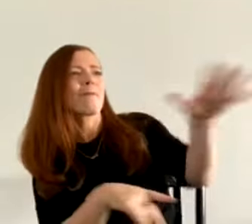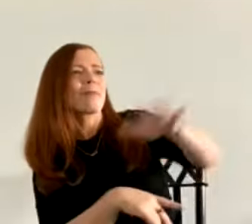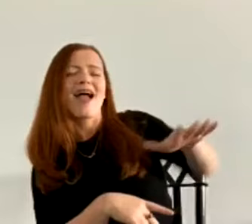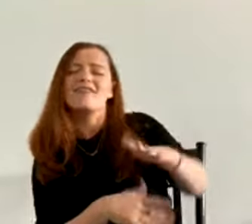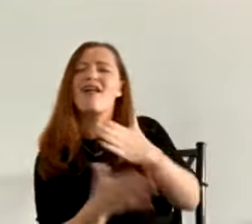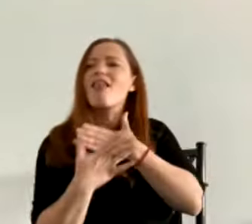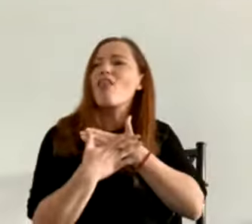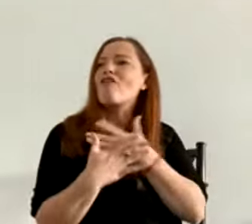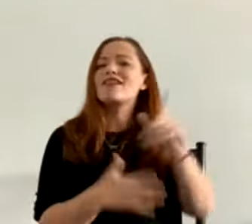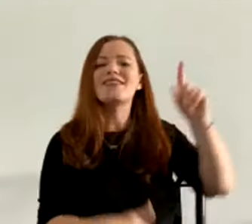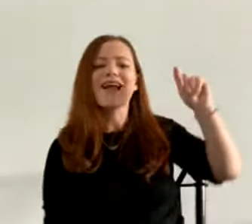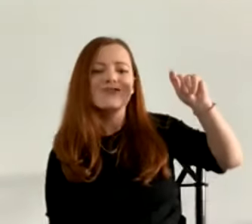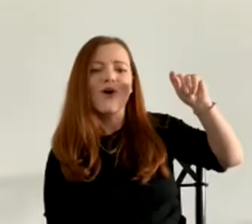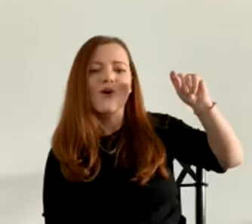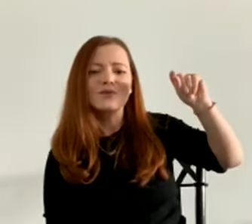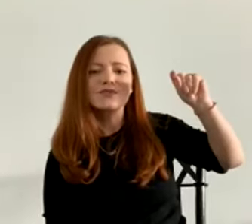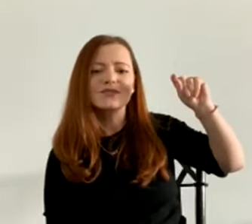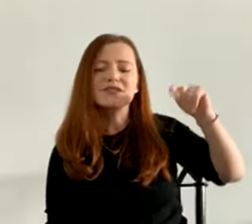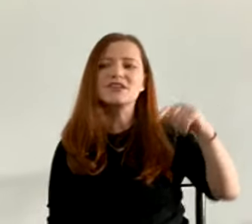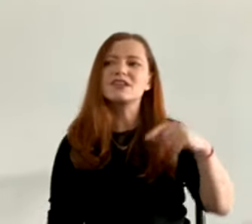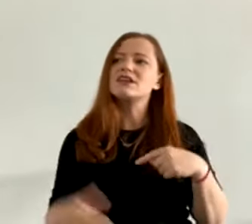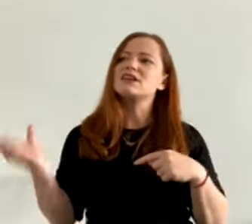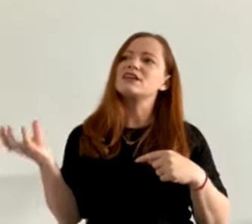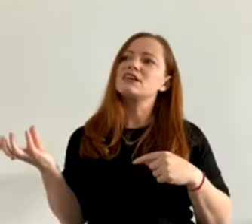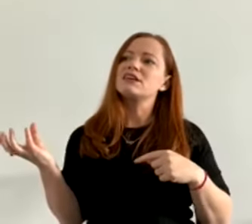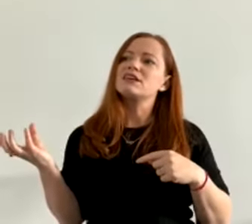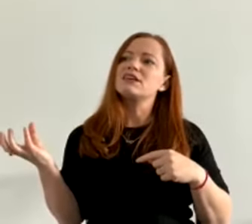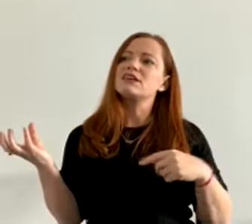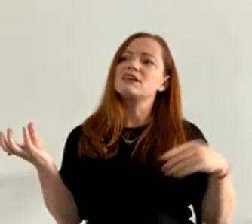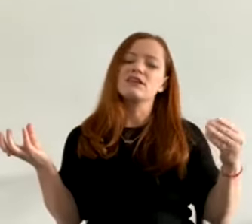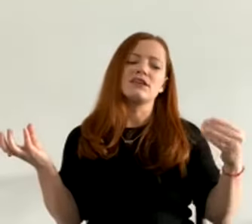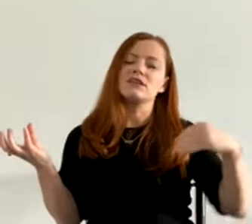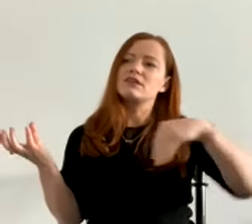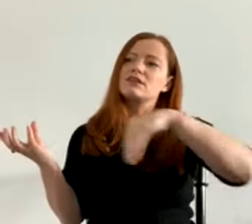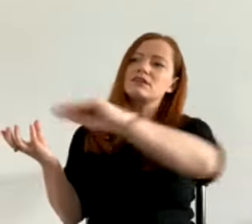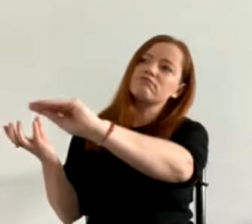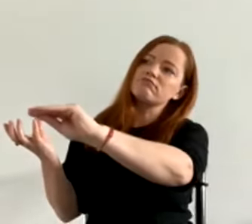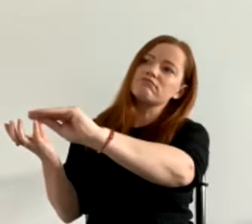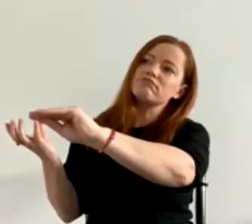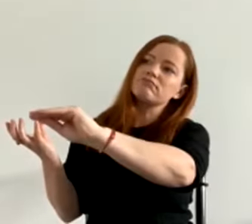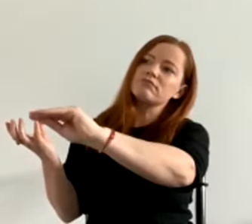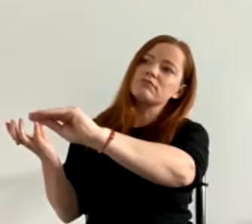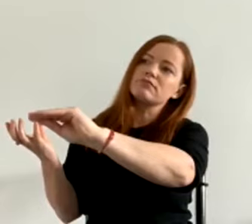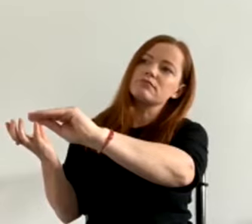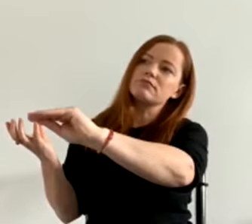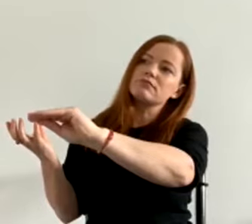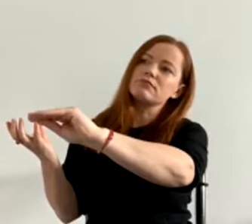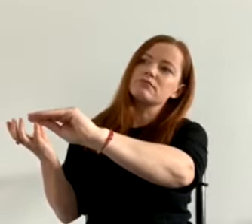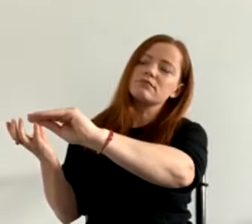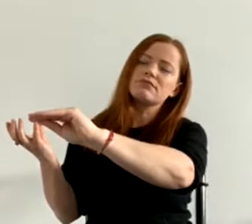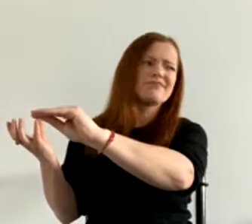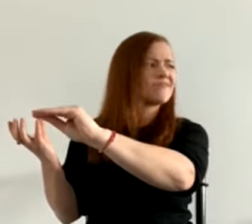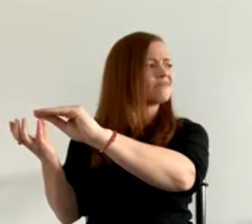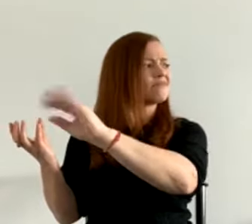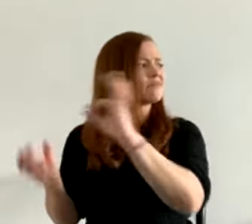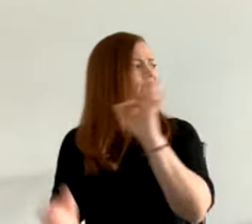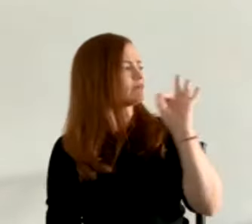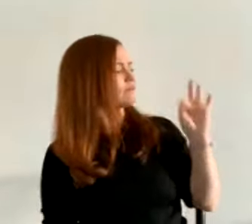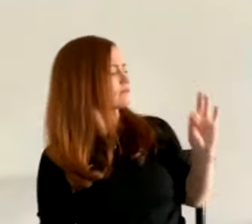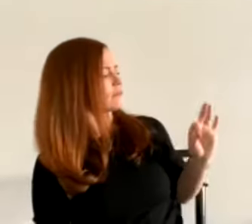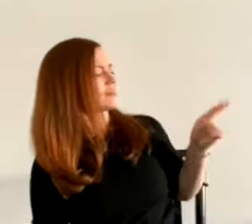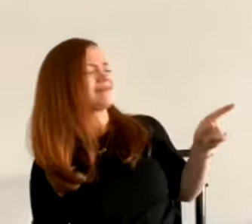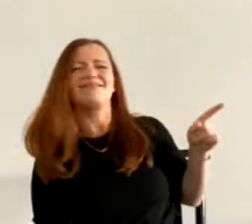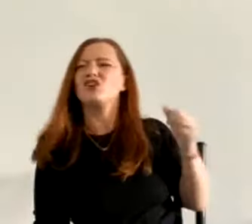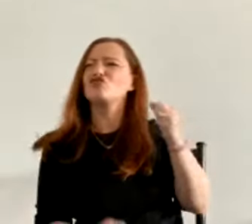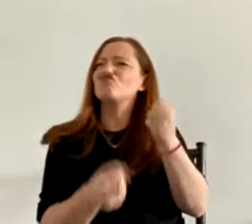Nando's." I held a cinnamon bun in one hand and paired with the other. I asked you if the fat grilled chicken